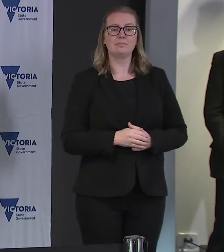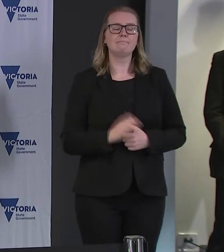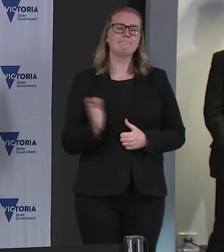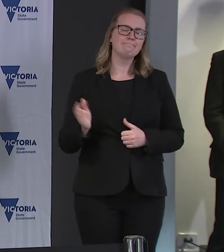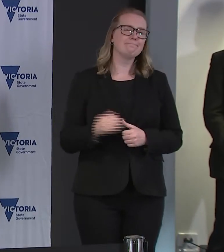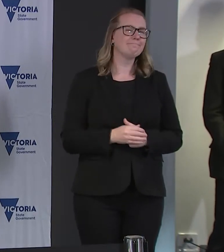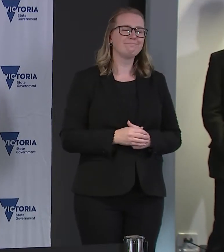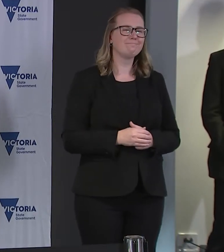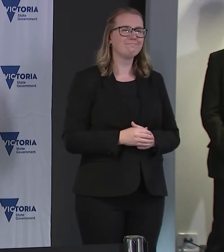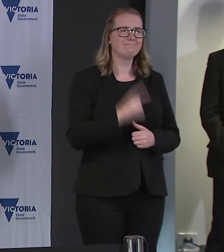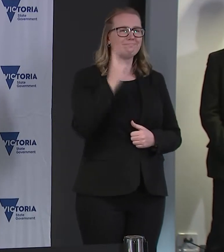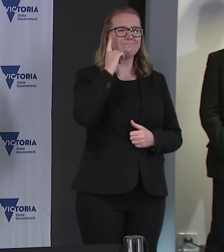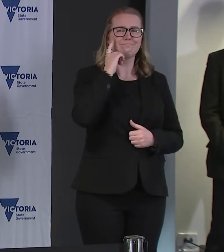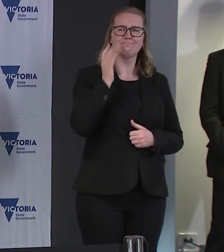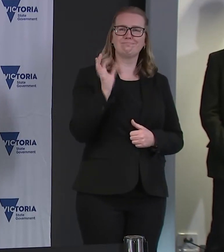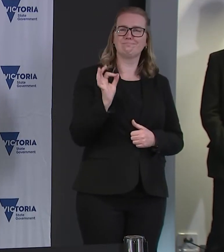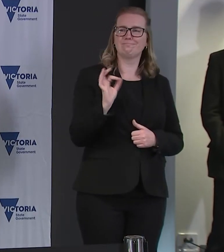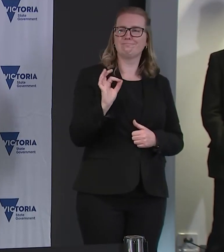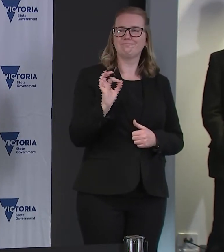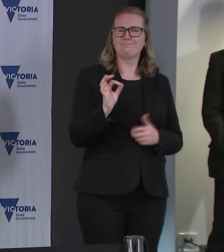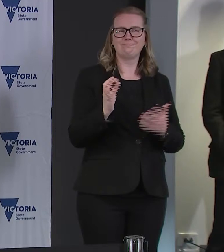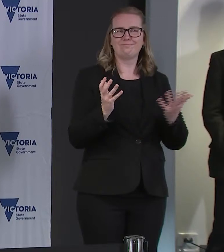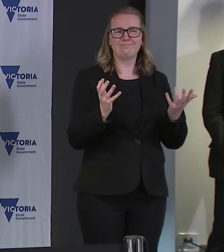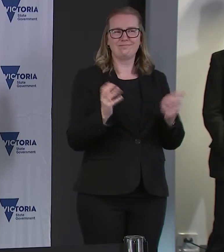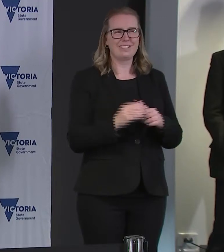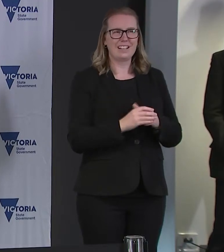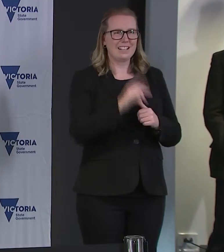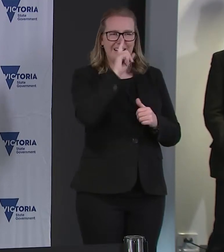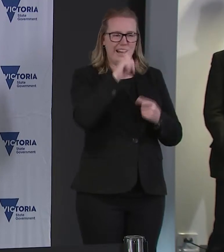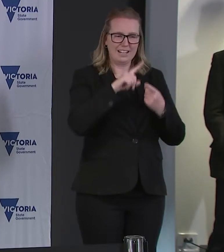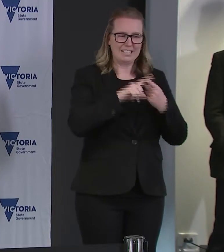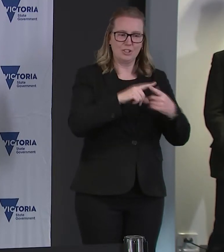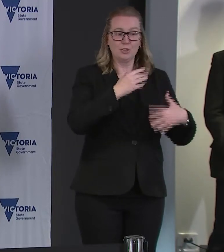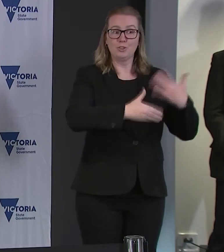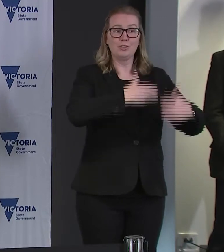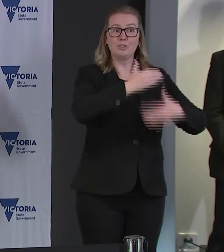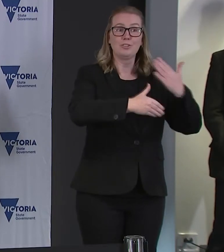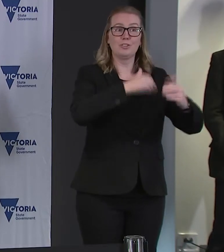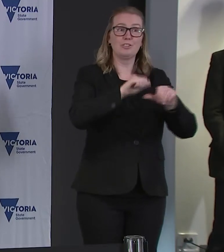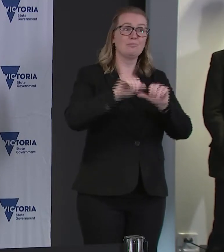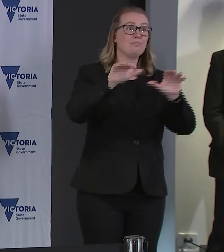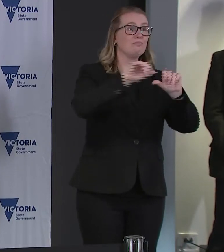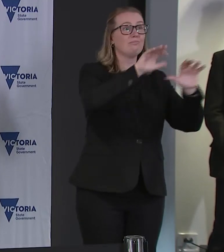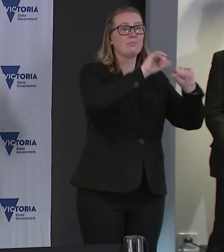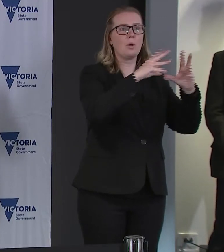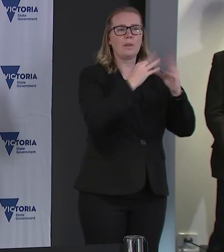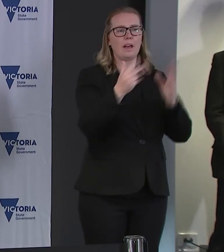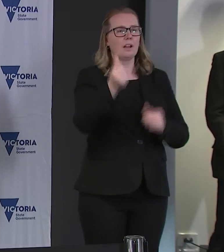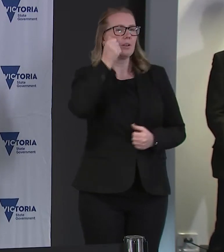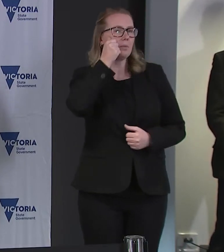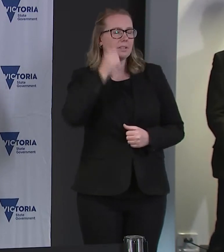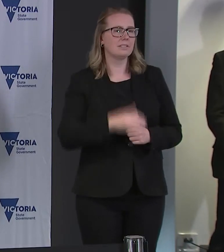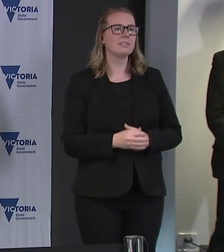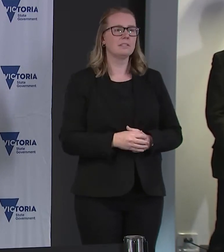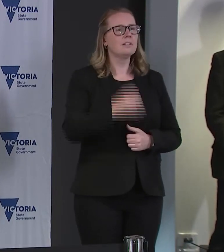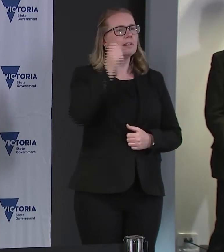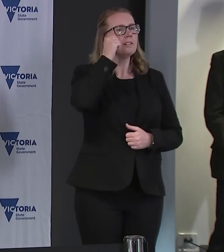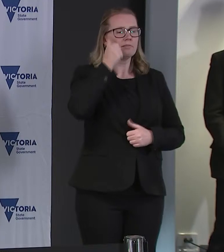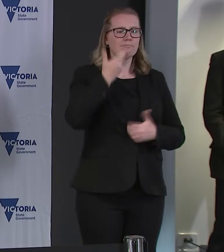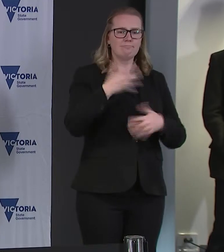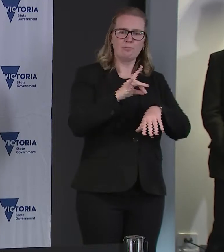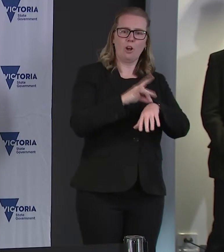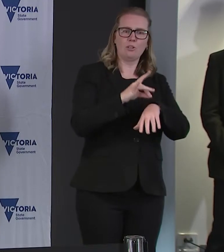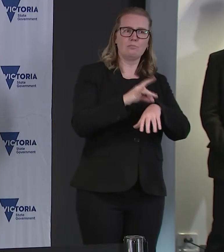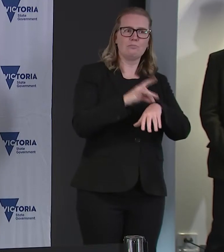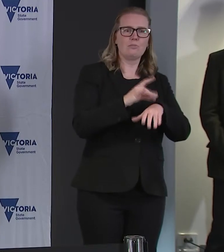think it's really unlikely it can go for too long. It's a good point to remind people that hospitalisation is not common, of course, with